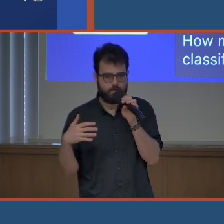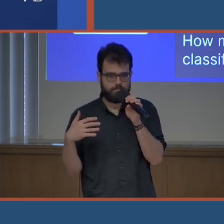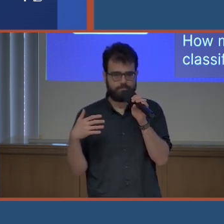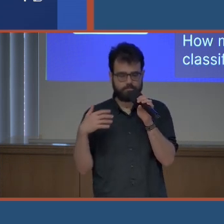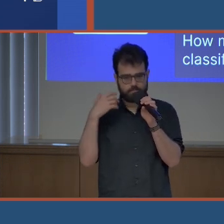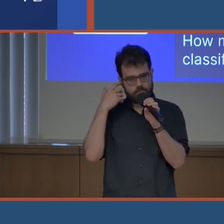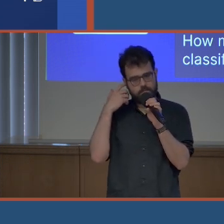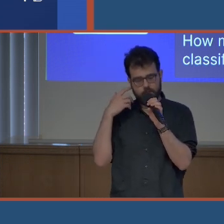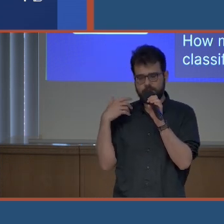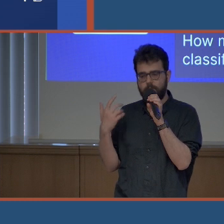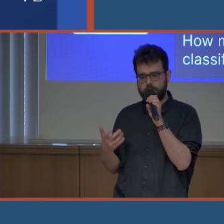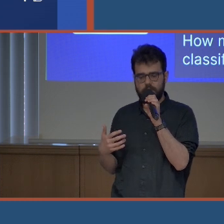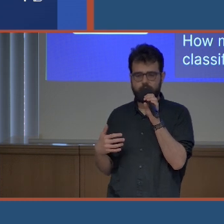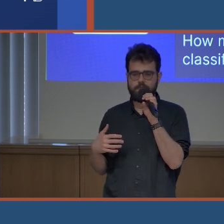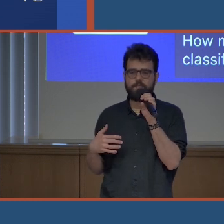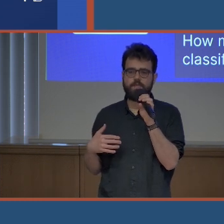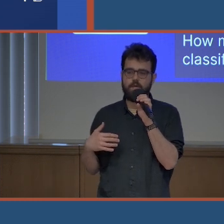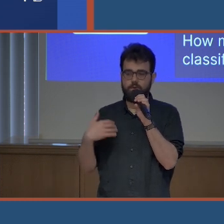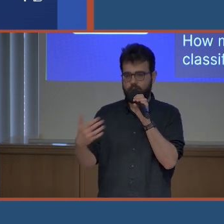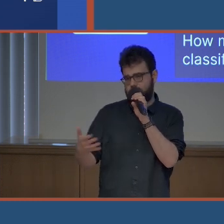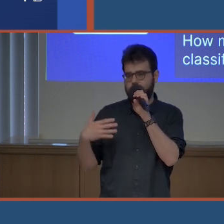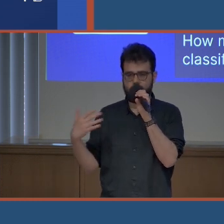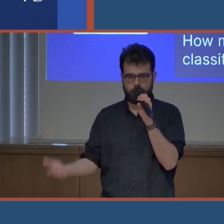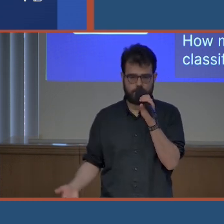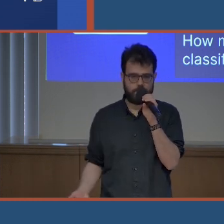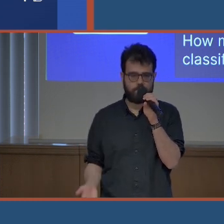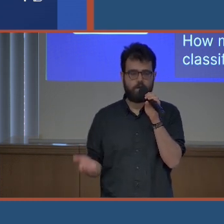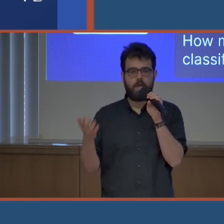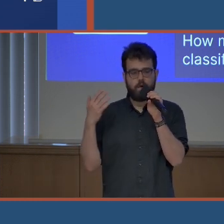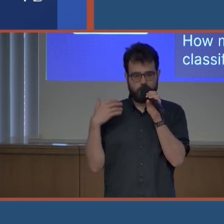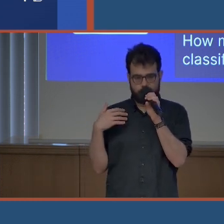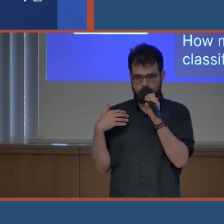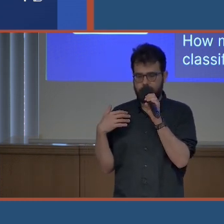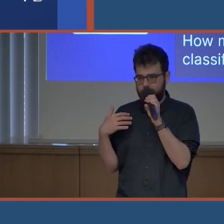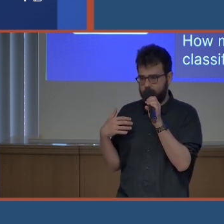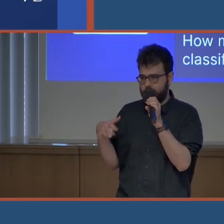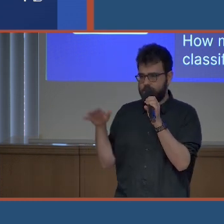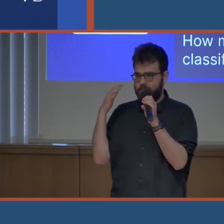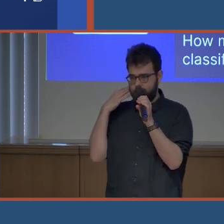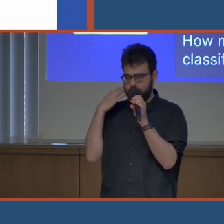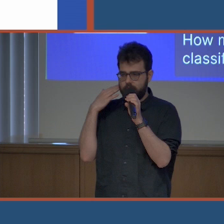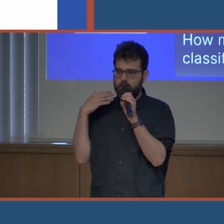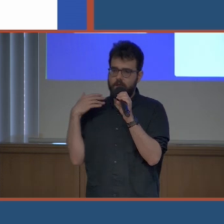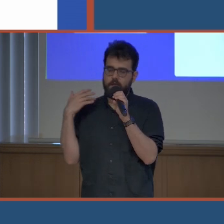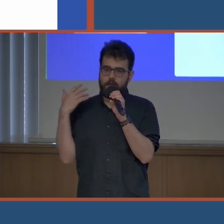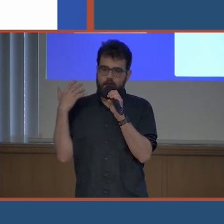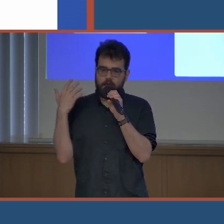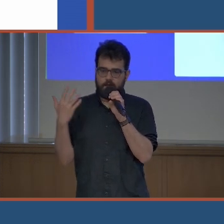because with spoken languages, when we talk to each other, we receive information by